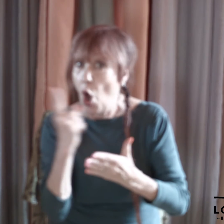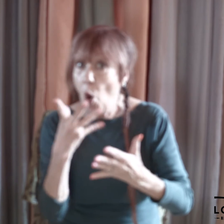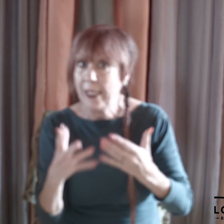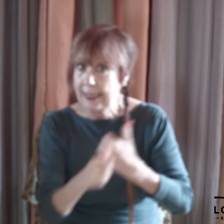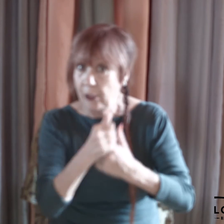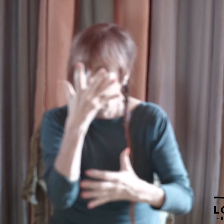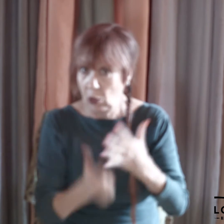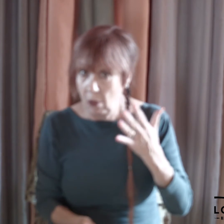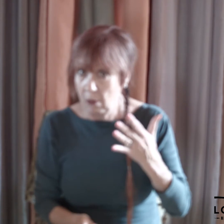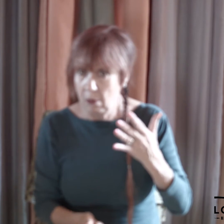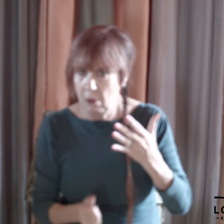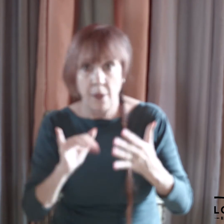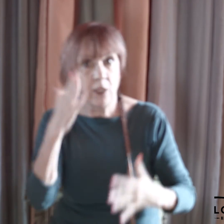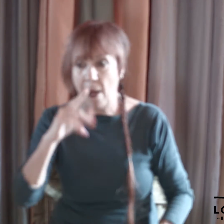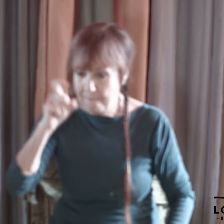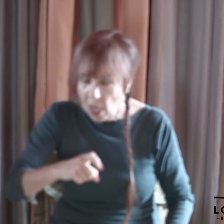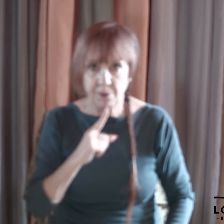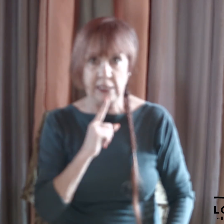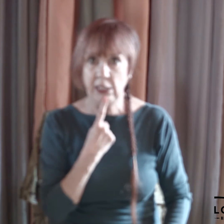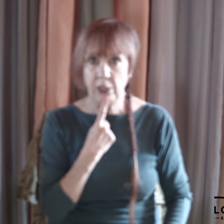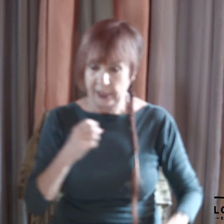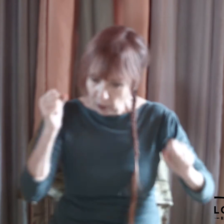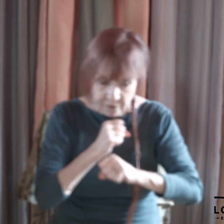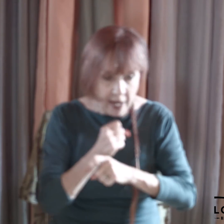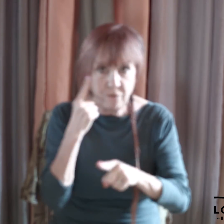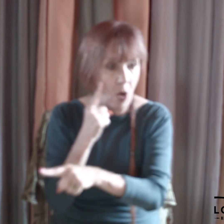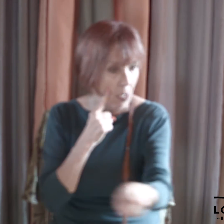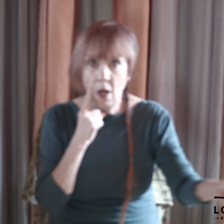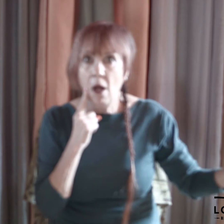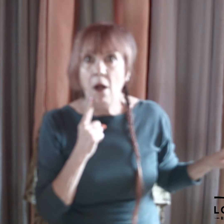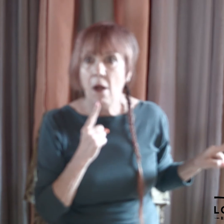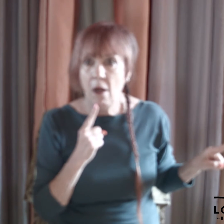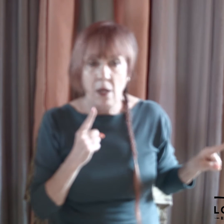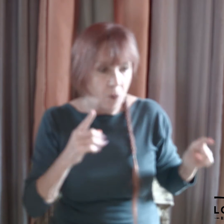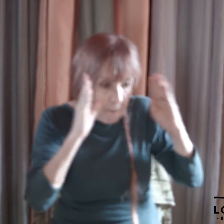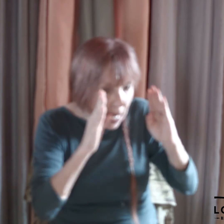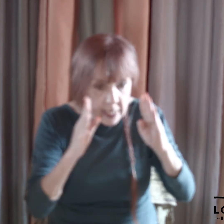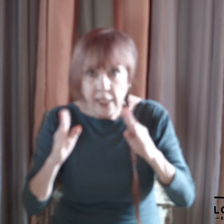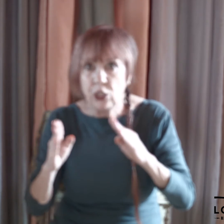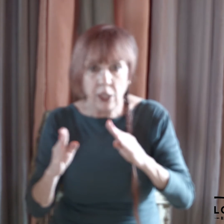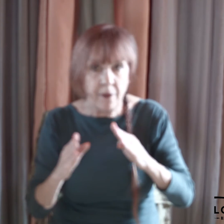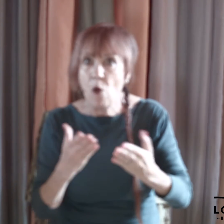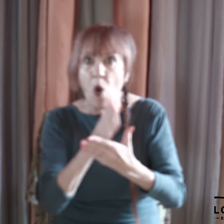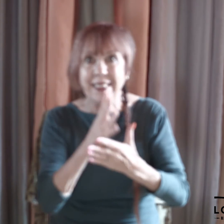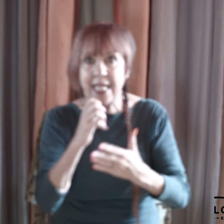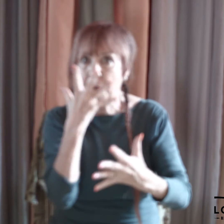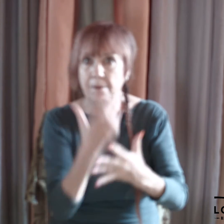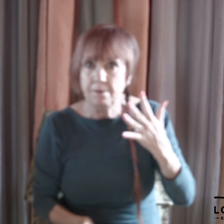continue to take it seriously, that we fight for them, that we pay attention, that they not be taken away. But in